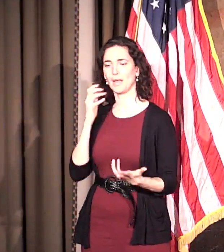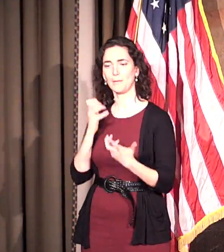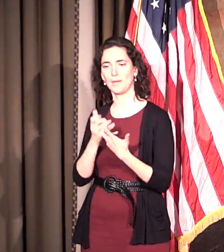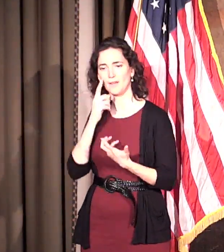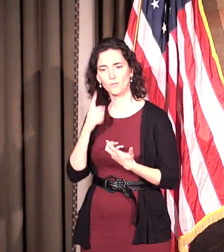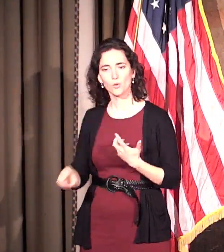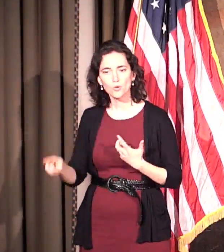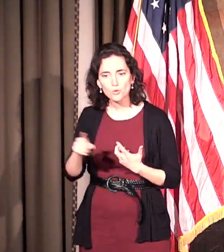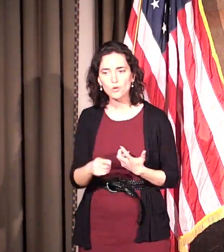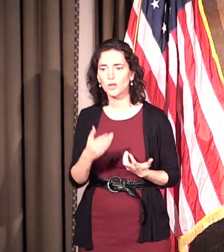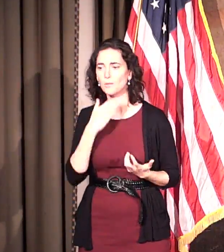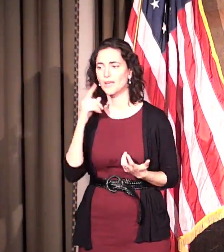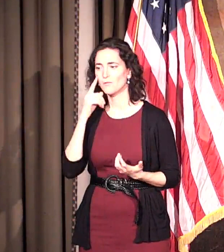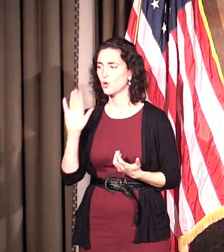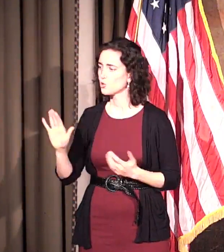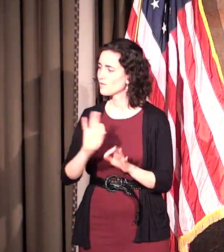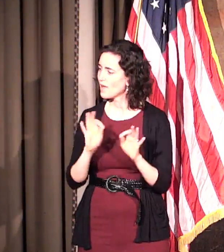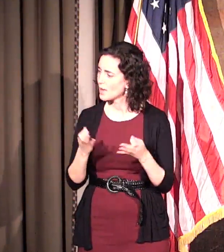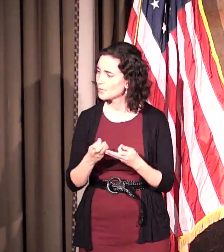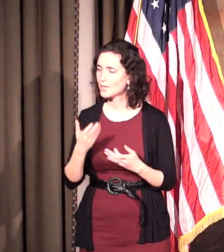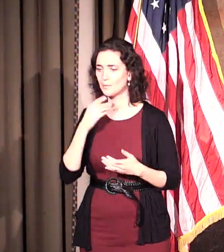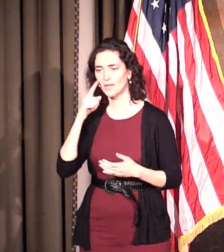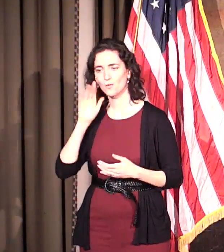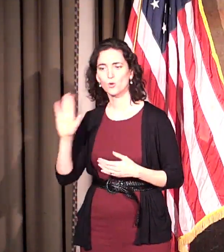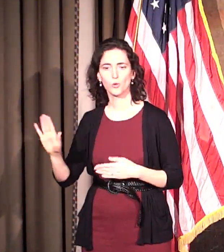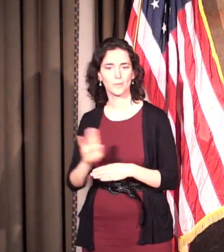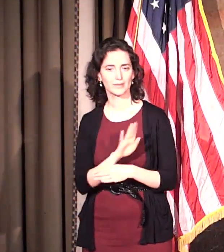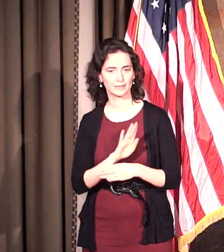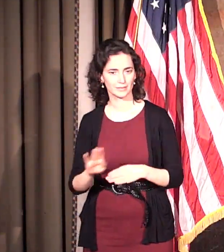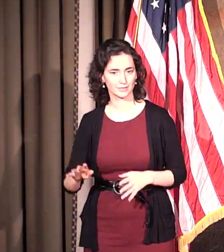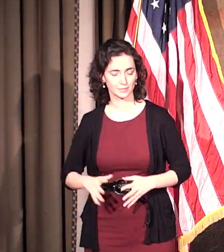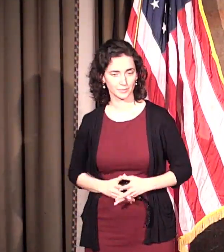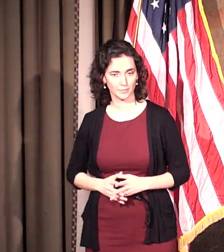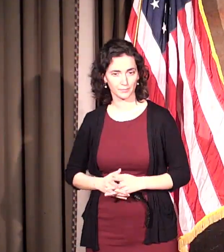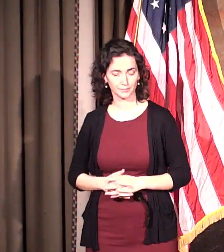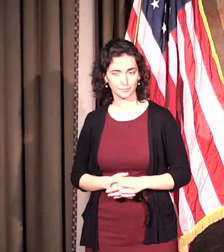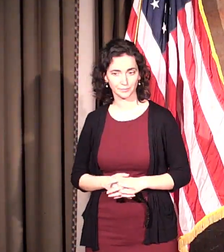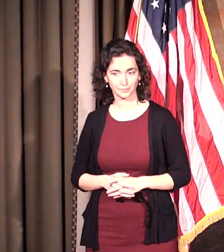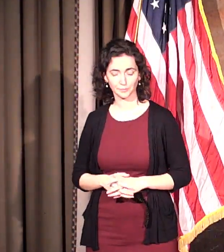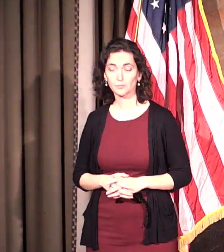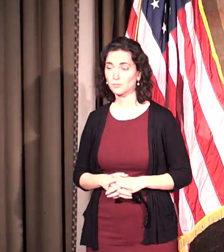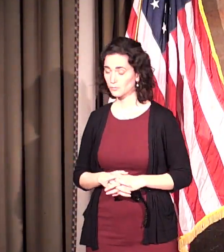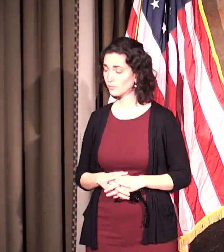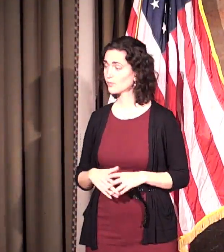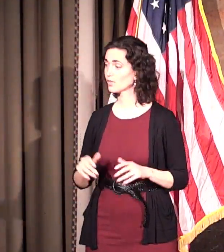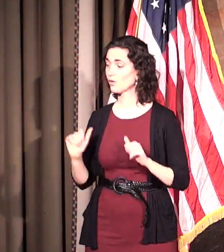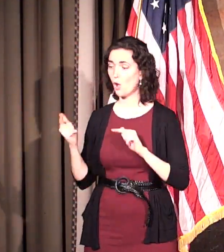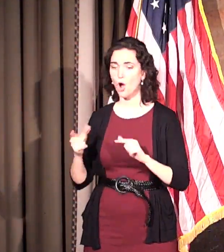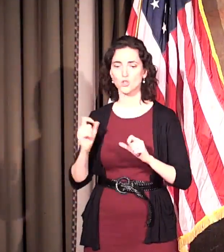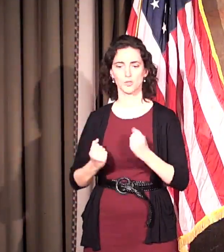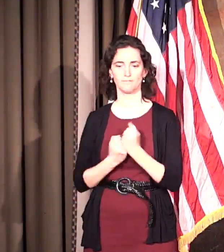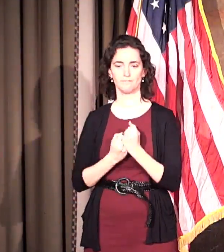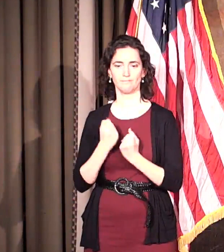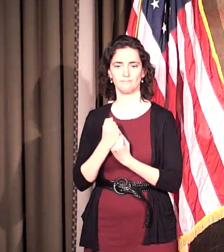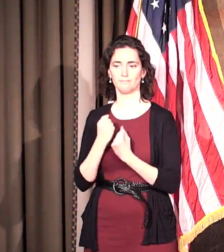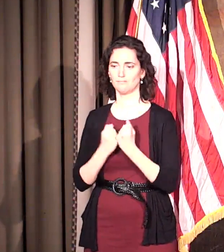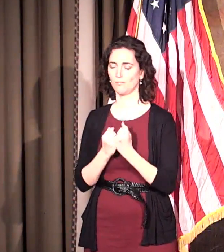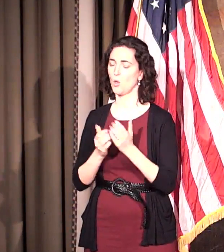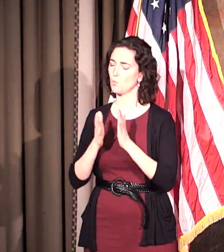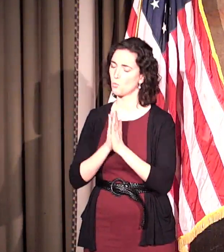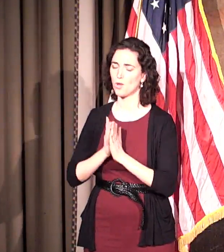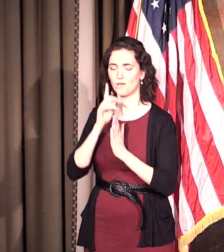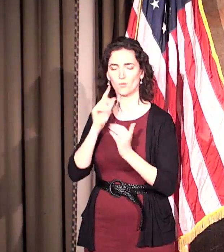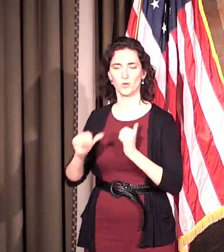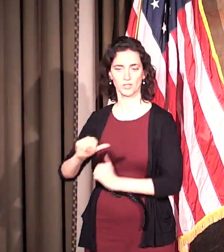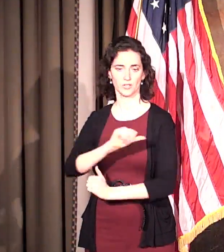and the best interest of your family or your business and so forth. And let's all pull together. Let's continue to pray for one